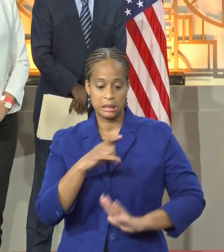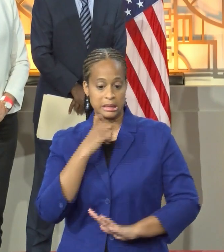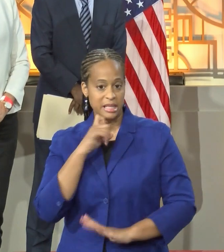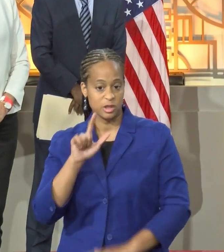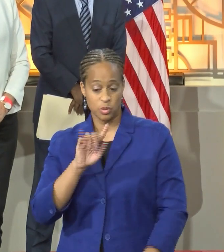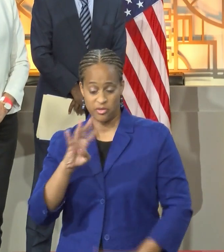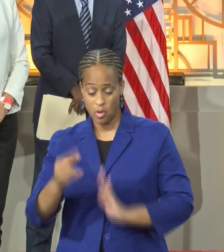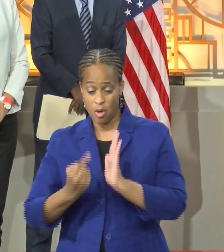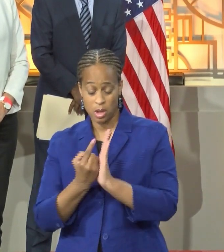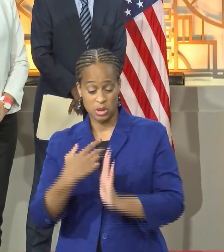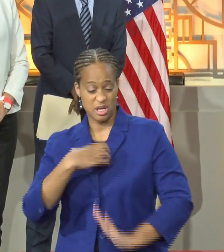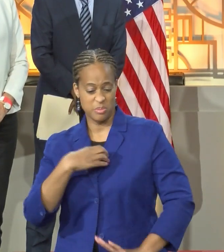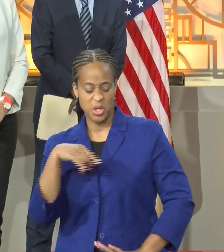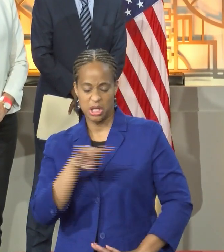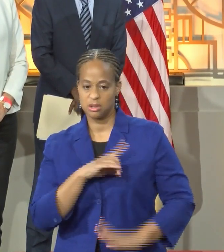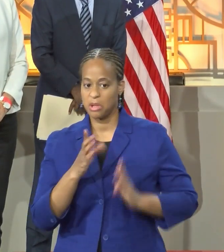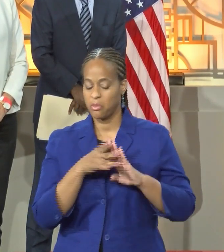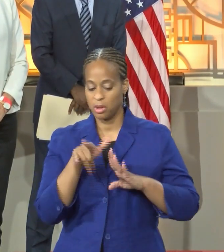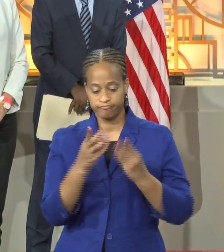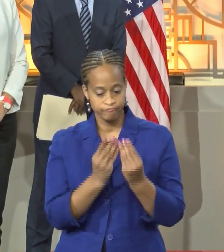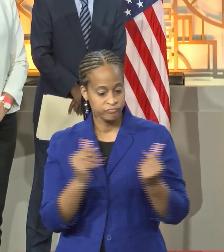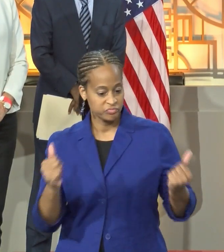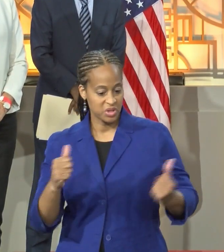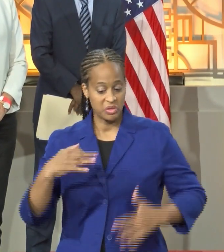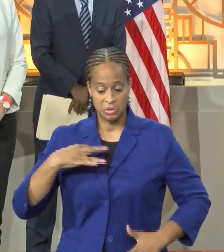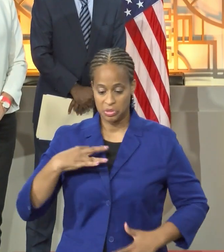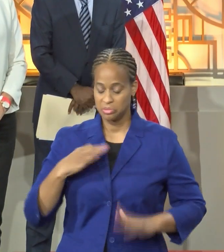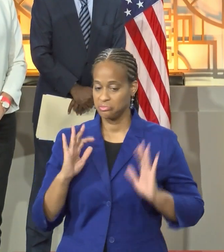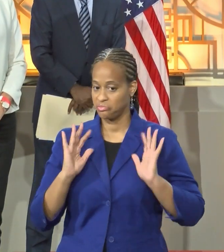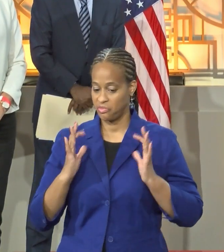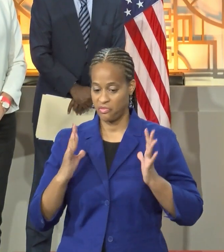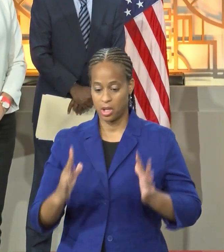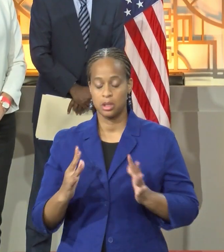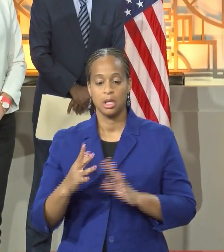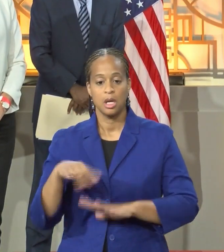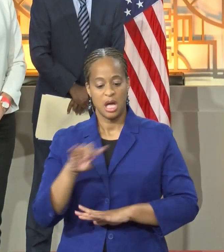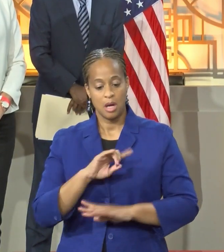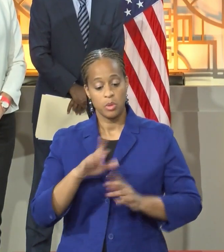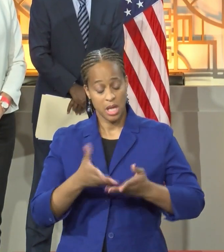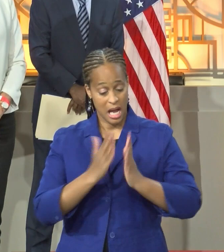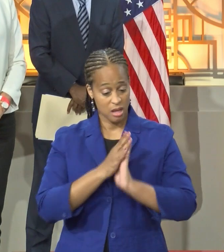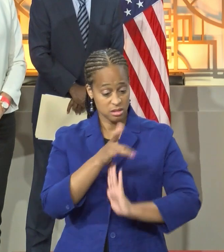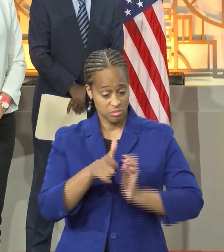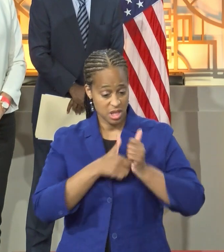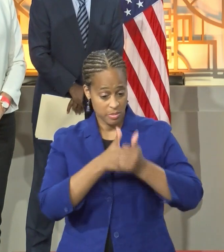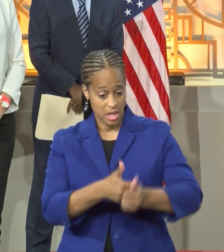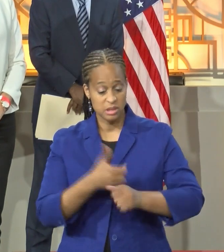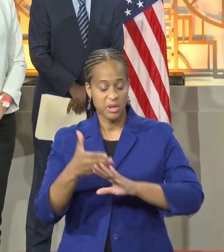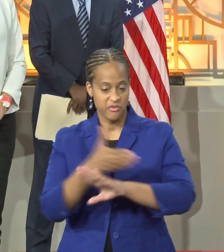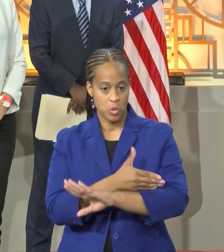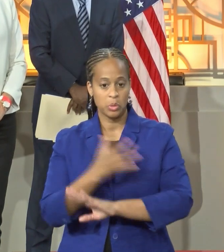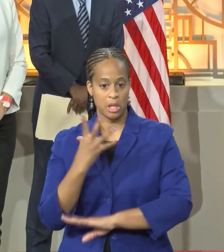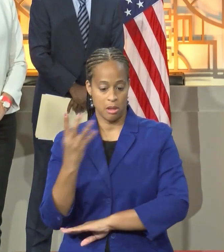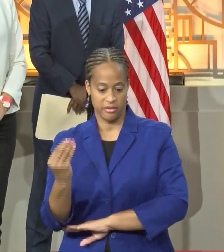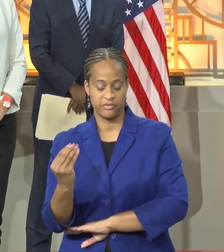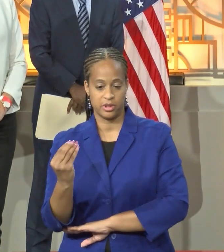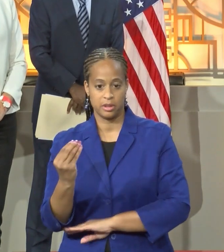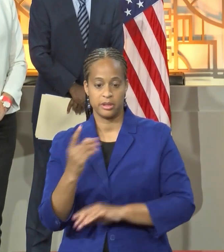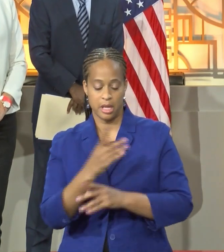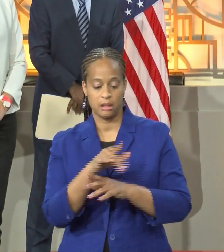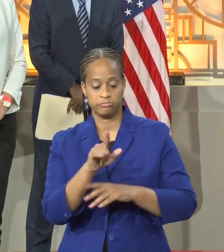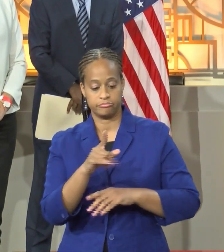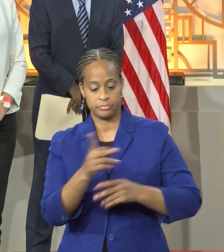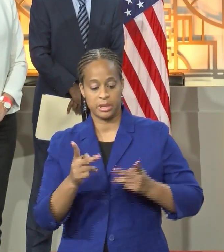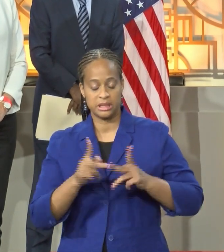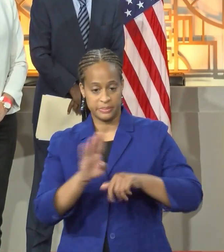hours. All the complaints were resolved voluntarily, and we got into compliance before we left that